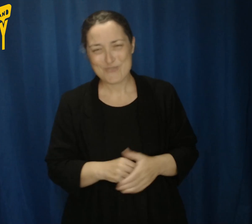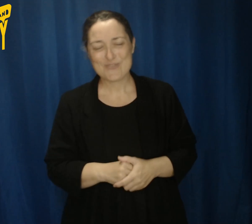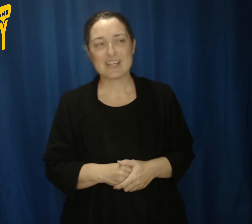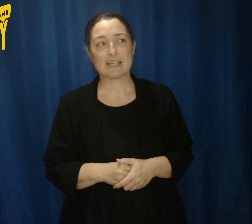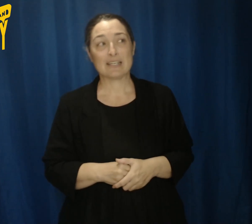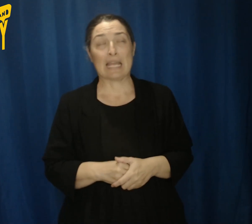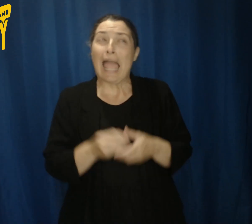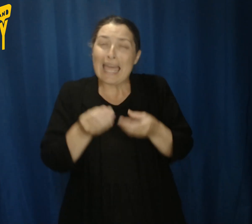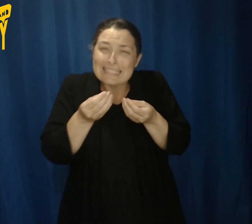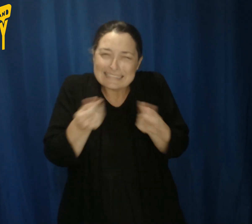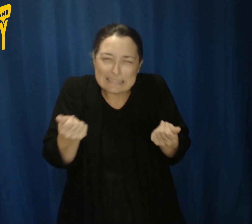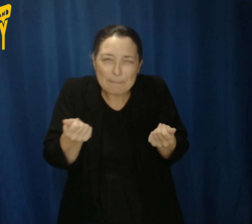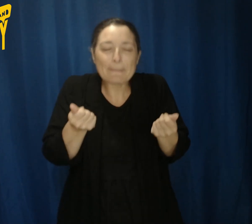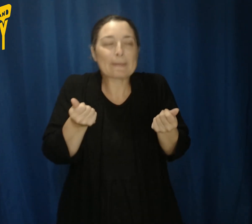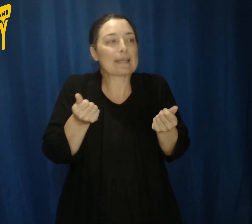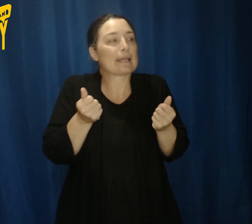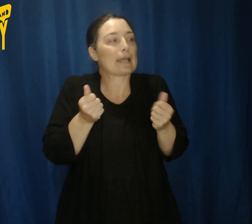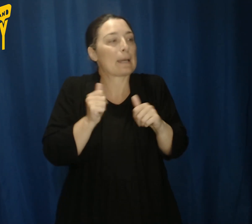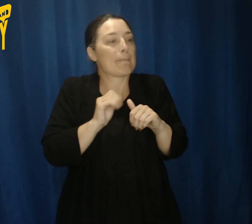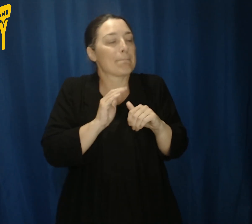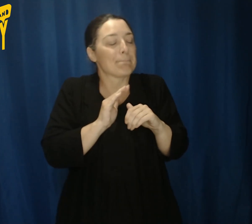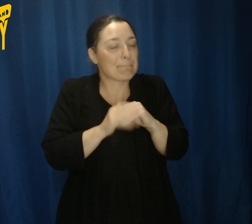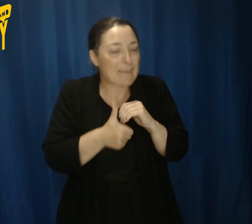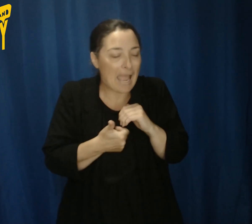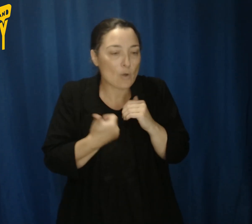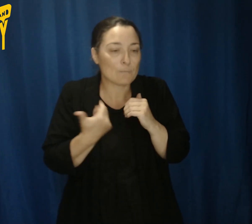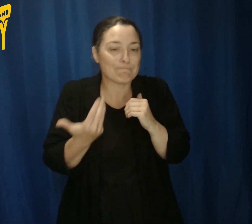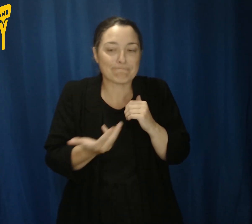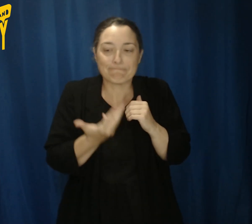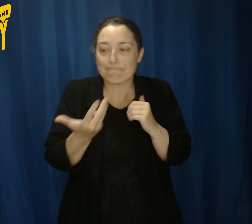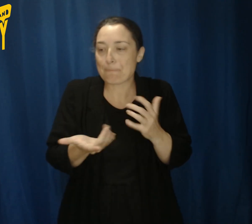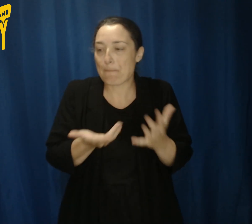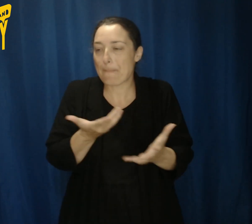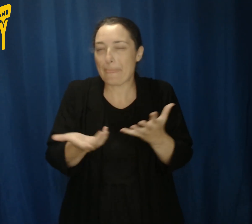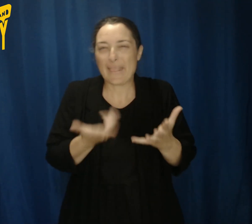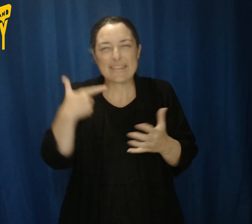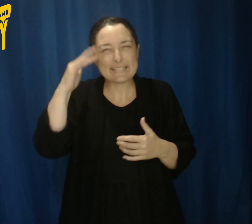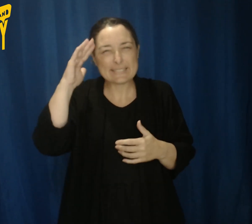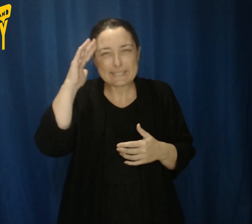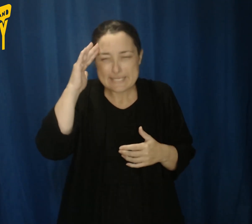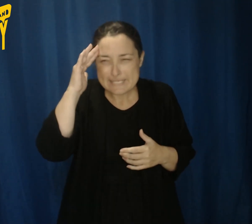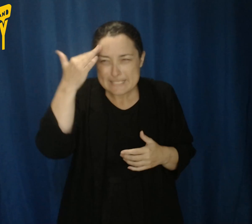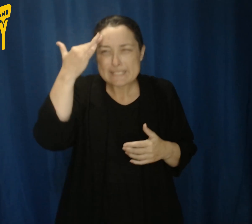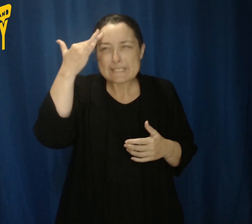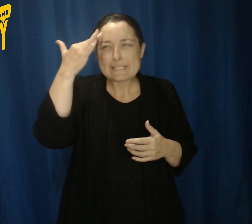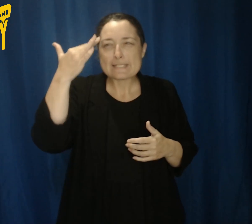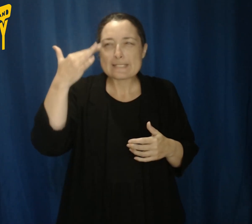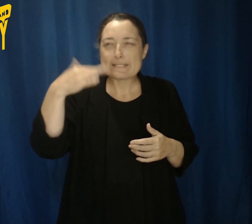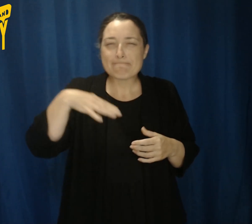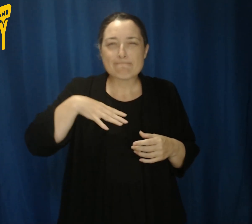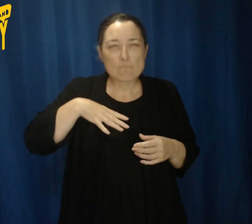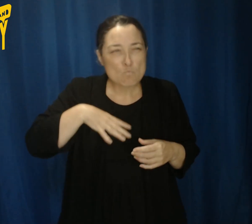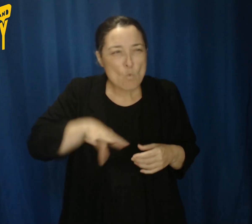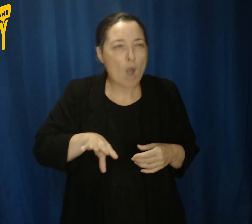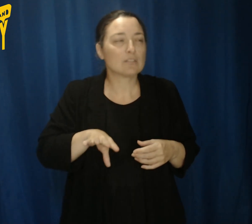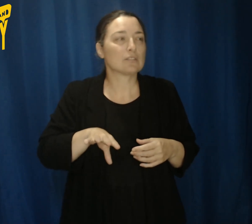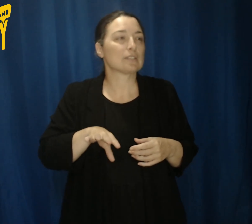something about this determination to put injustices